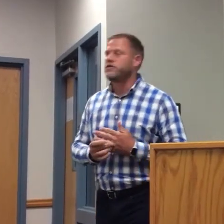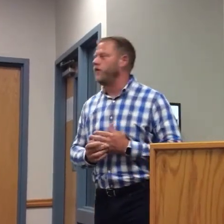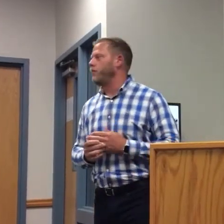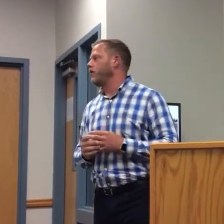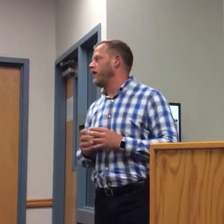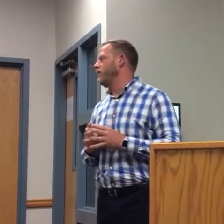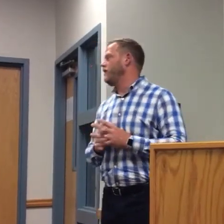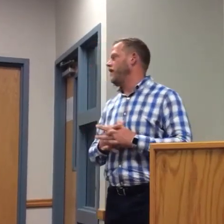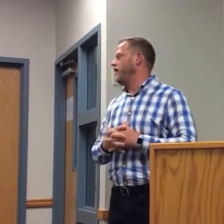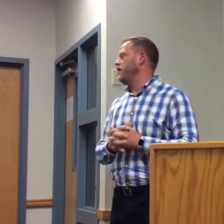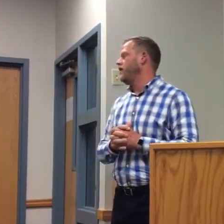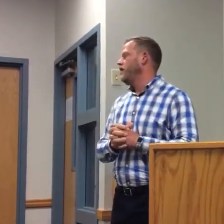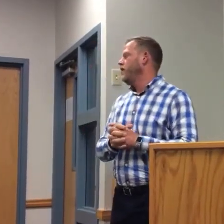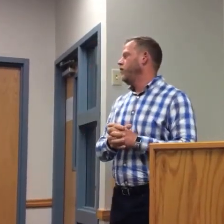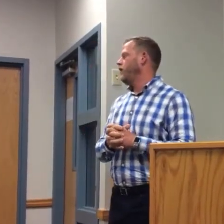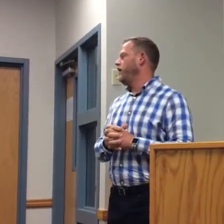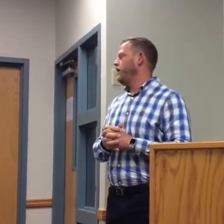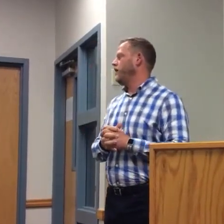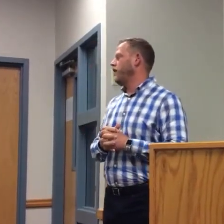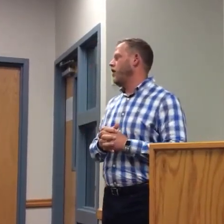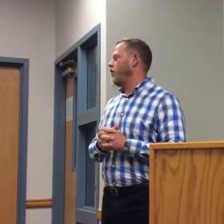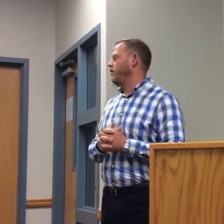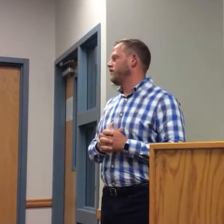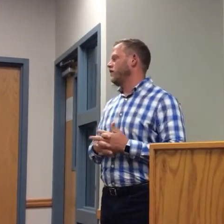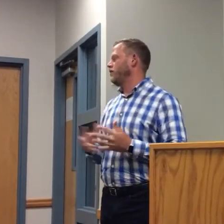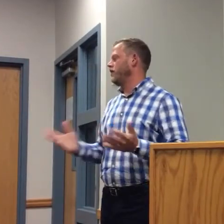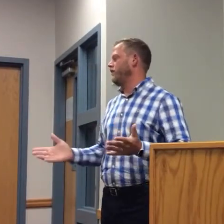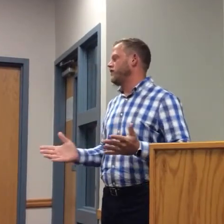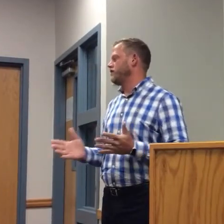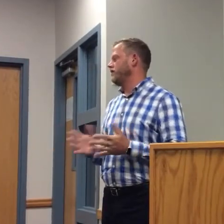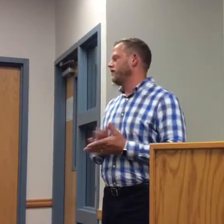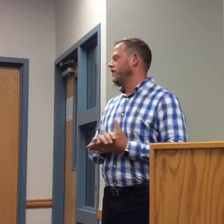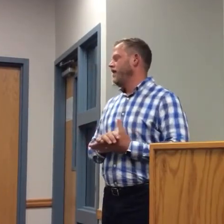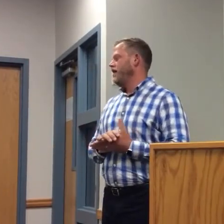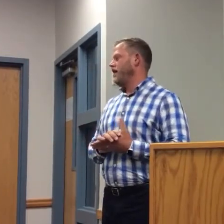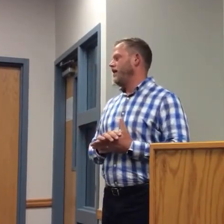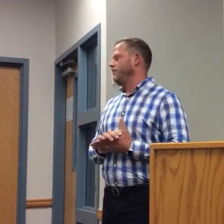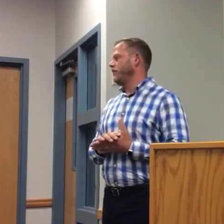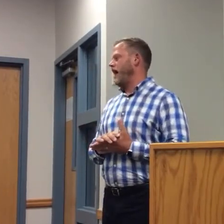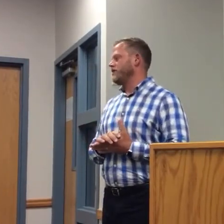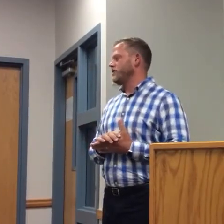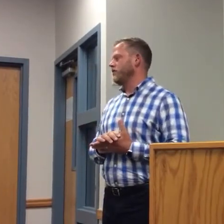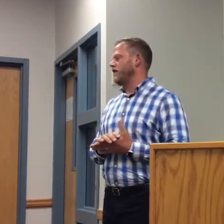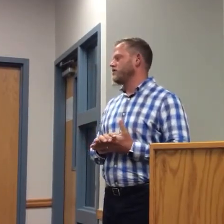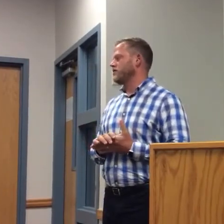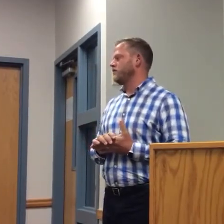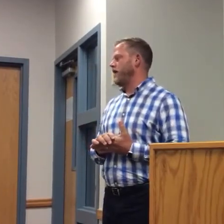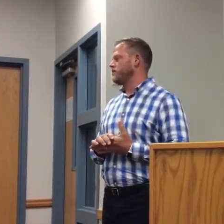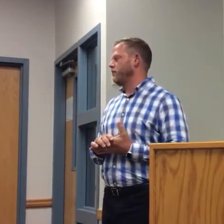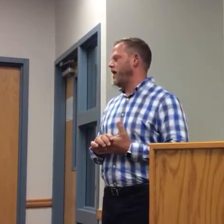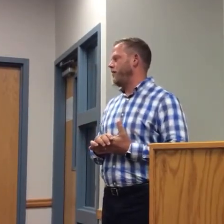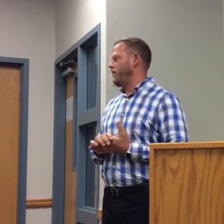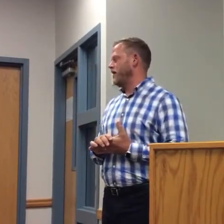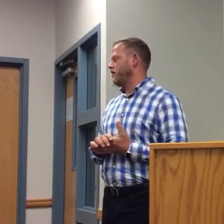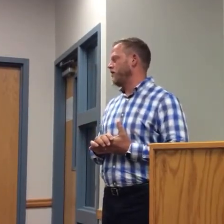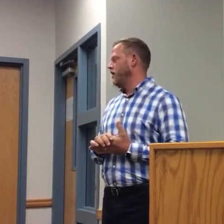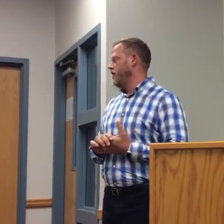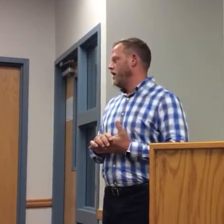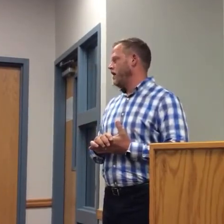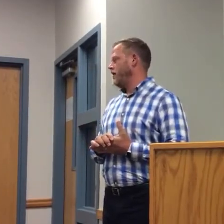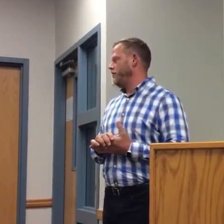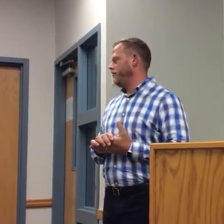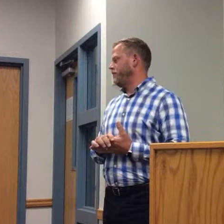The first football game of the year, we always salute our veterans. Last year was extra special. Bob